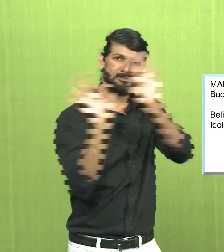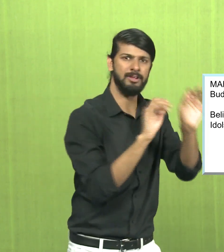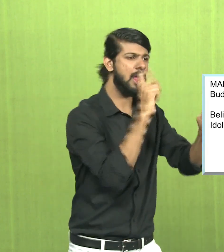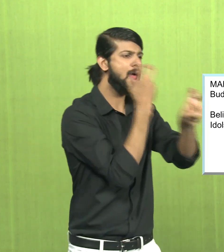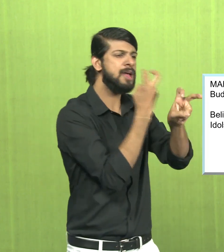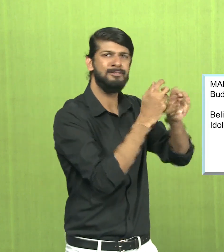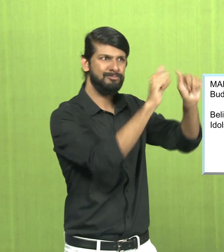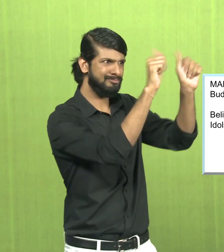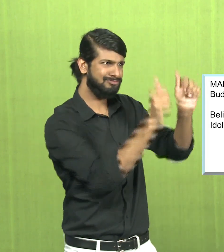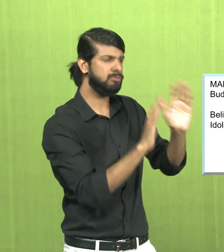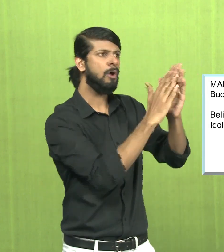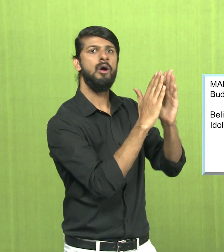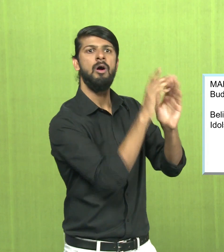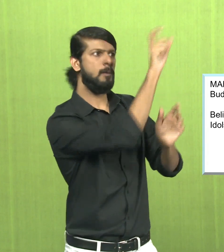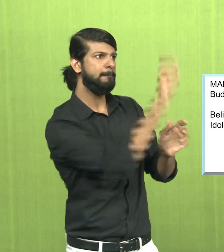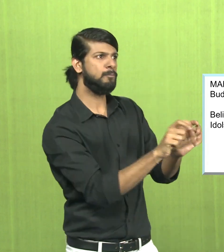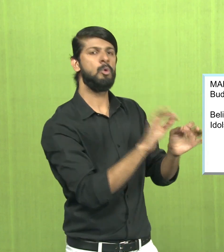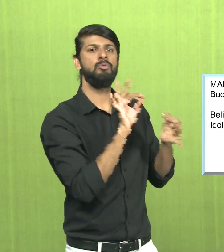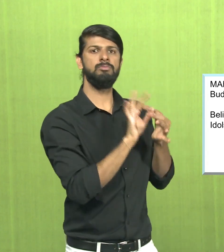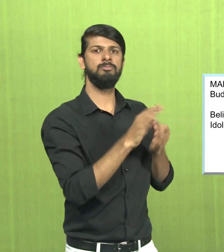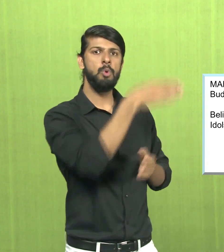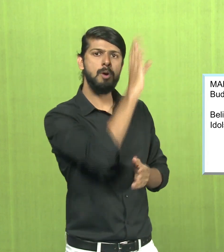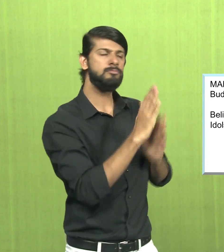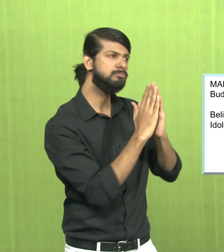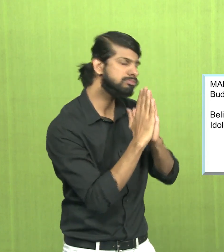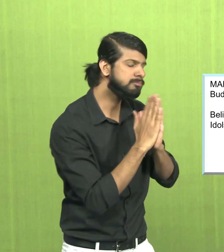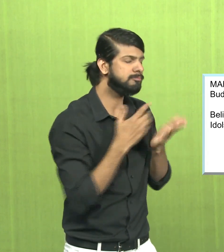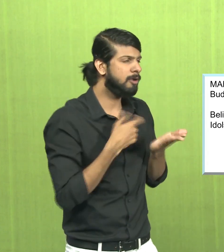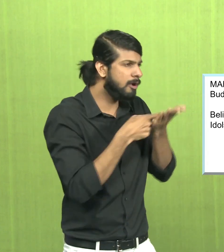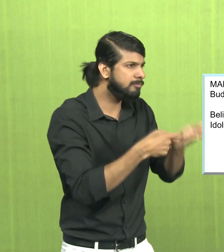The followers of Mahayana pray to these idols.